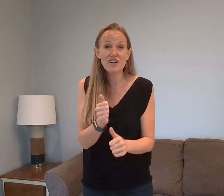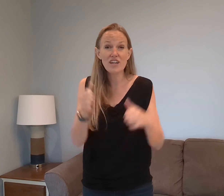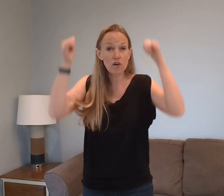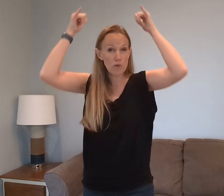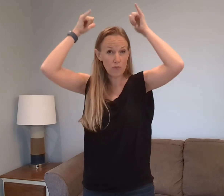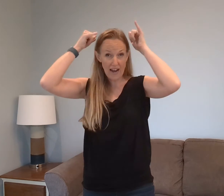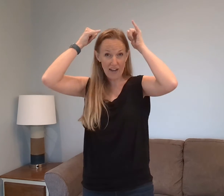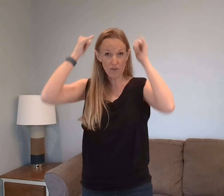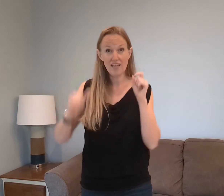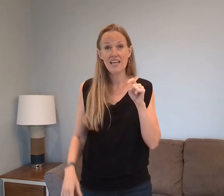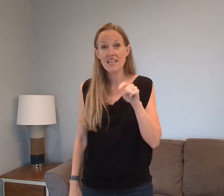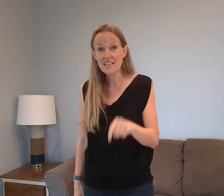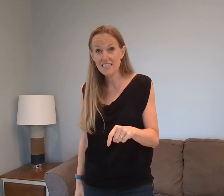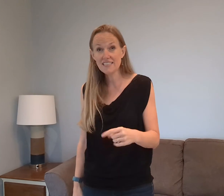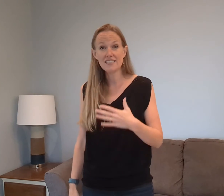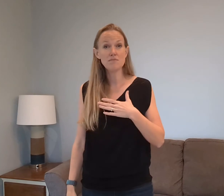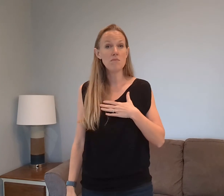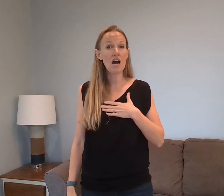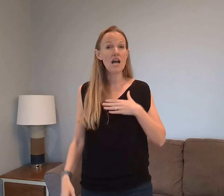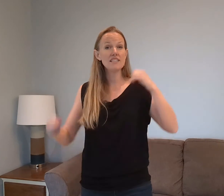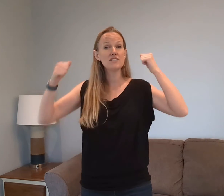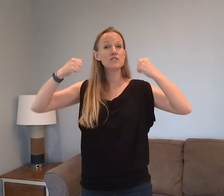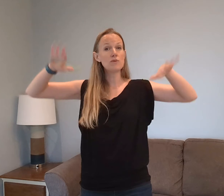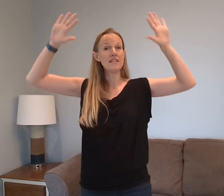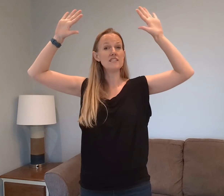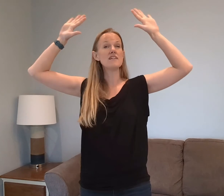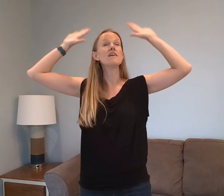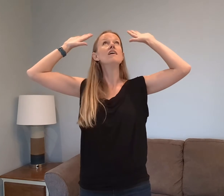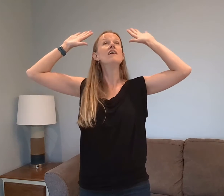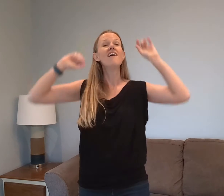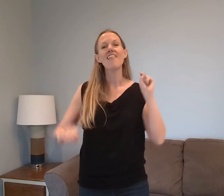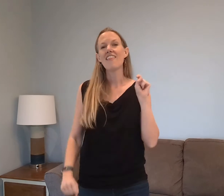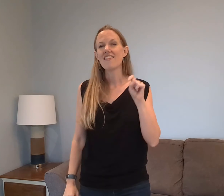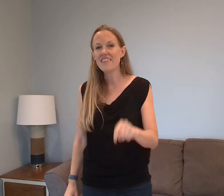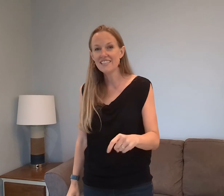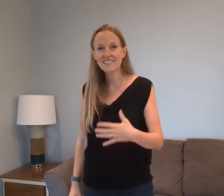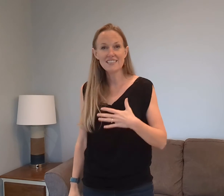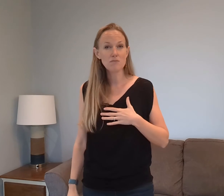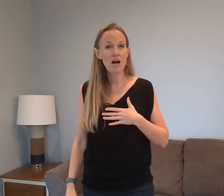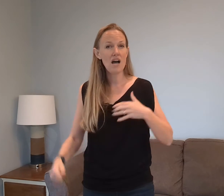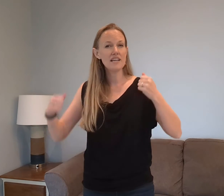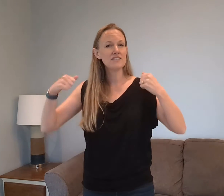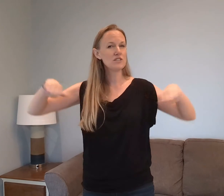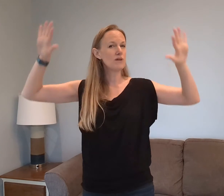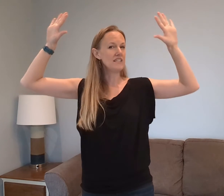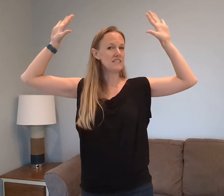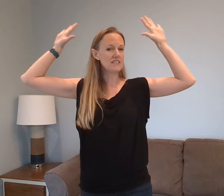every crown. This is my surrender. This is my surrender.